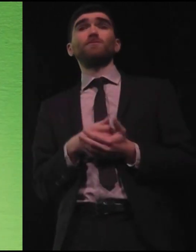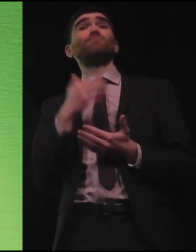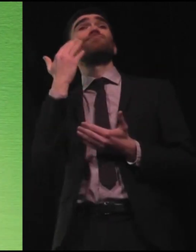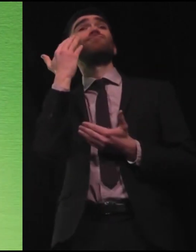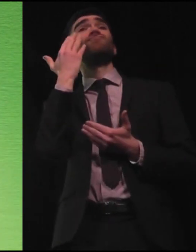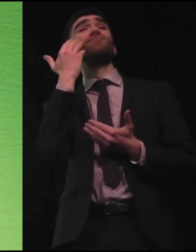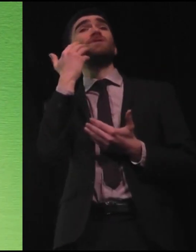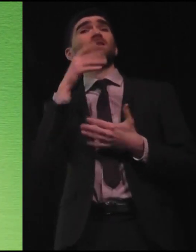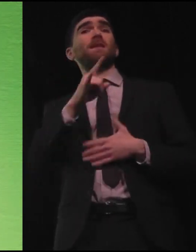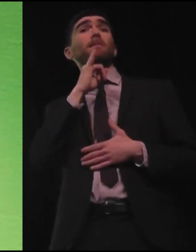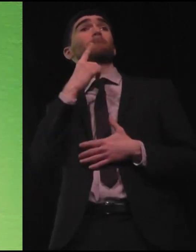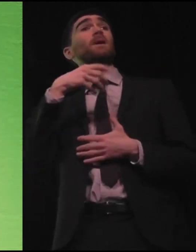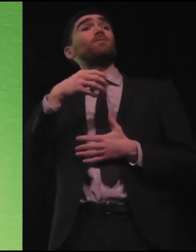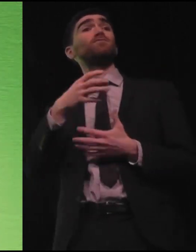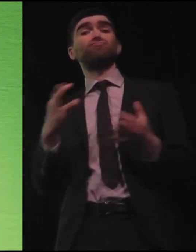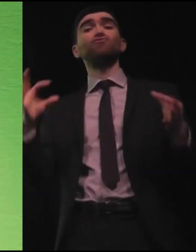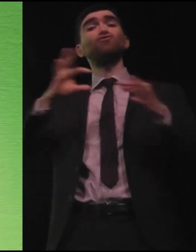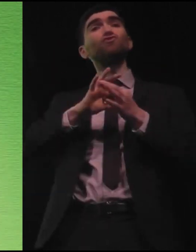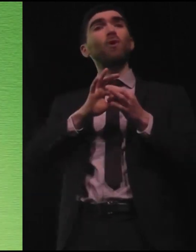to the fastest...